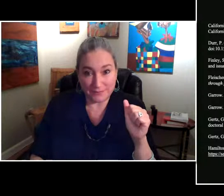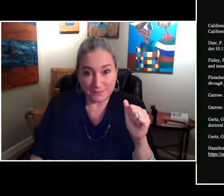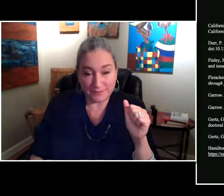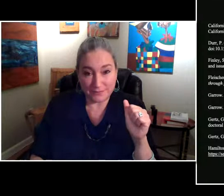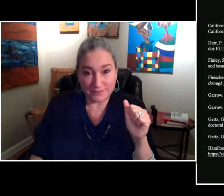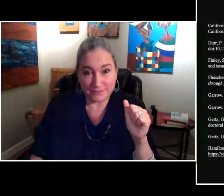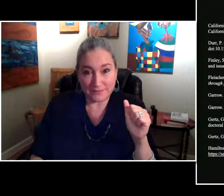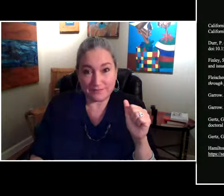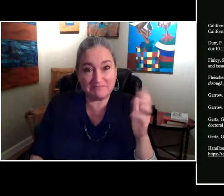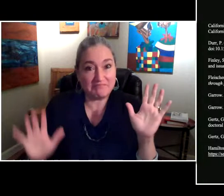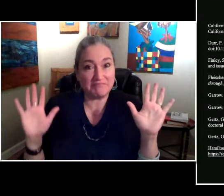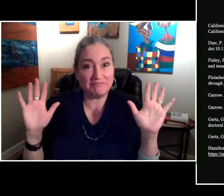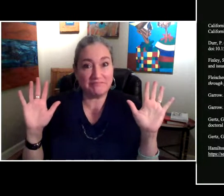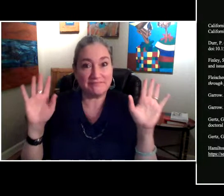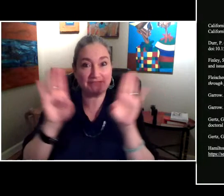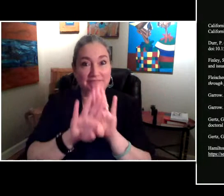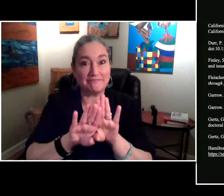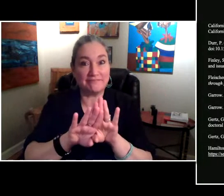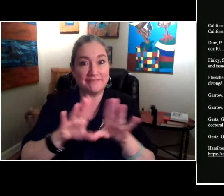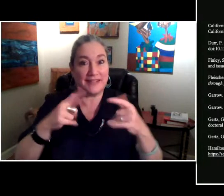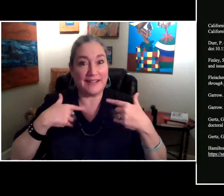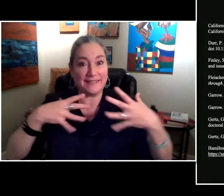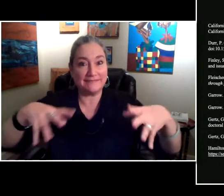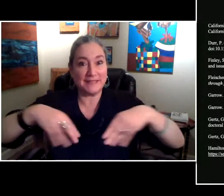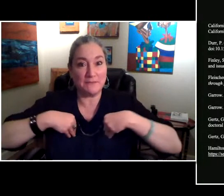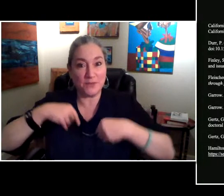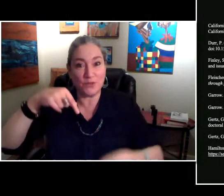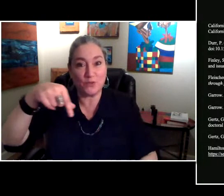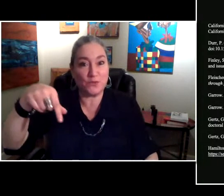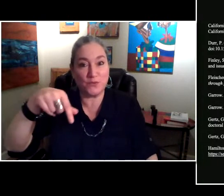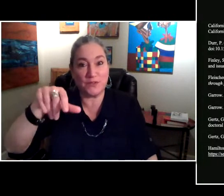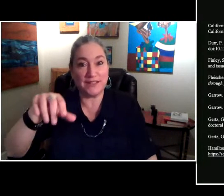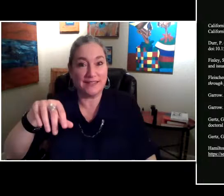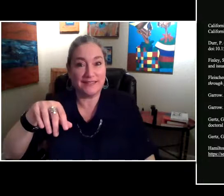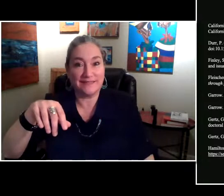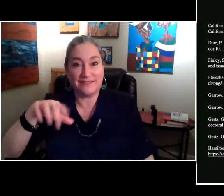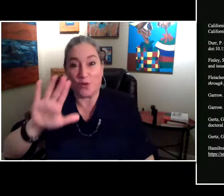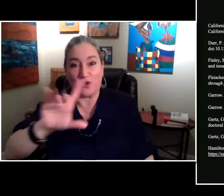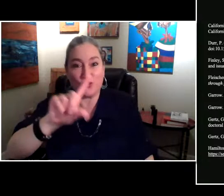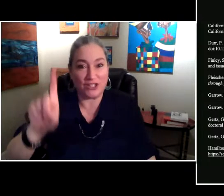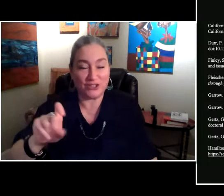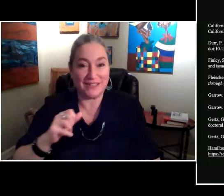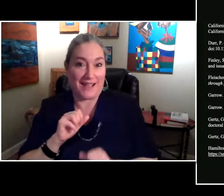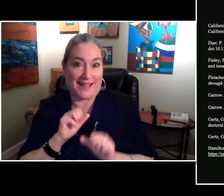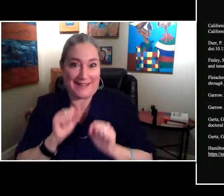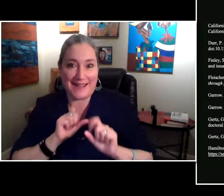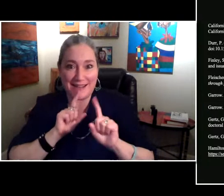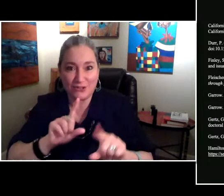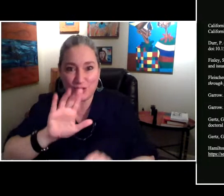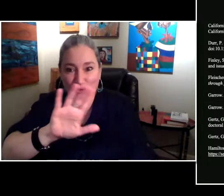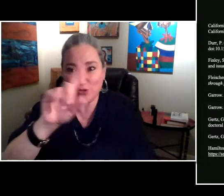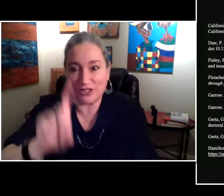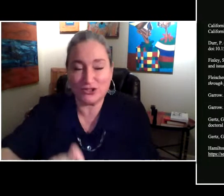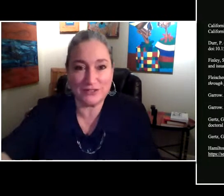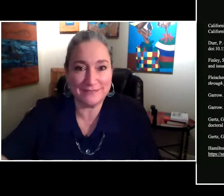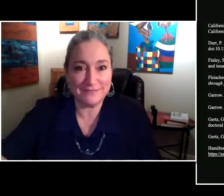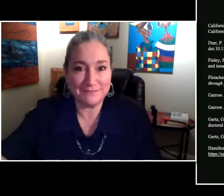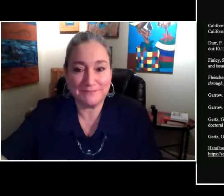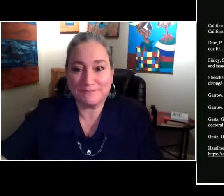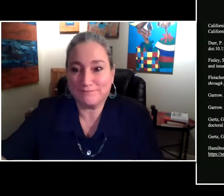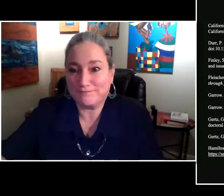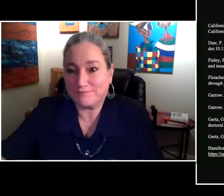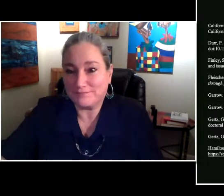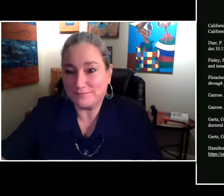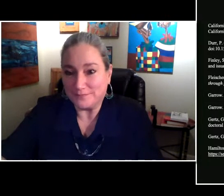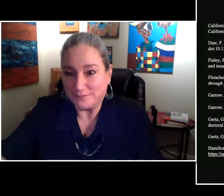additional research in those two categories. Next slide. With that, I'll wrap up and I'll turn us over